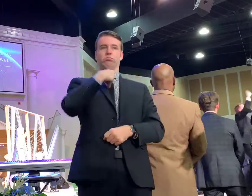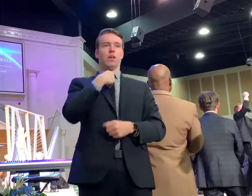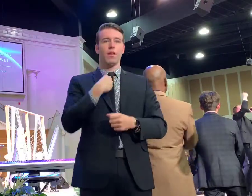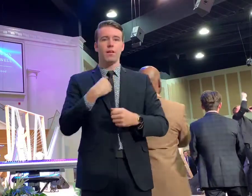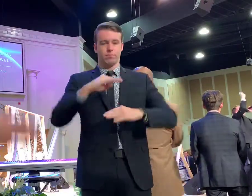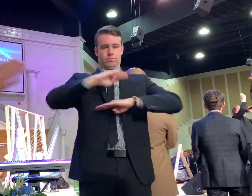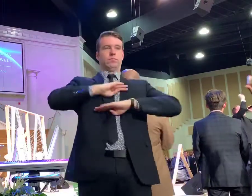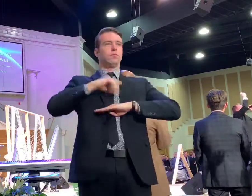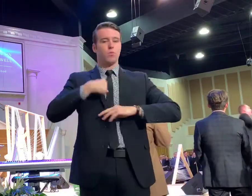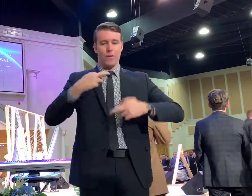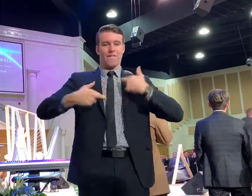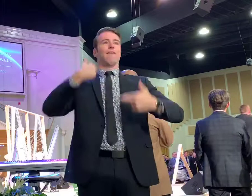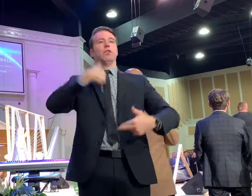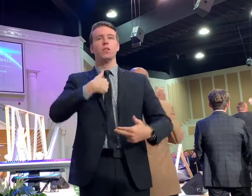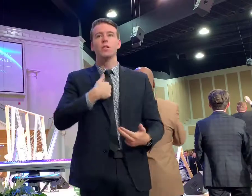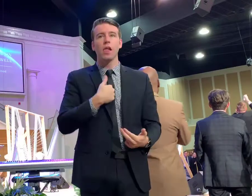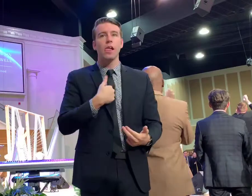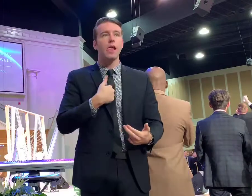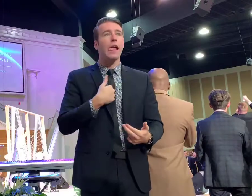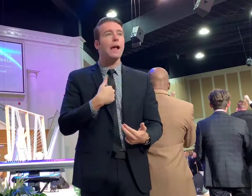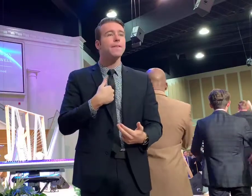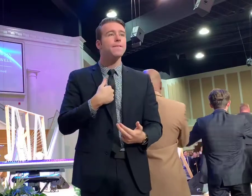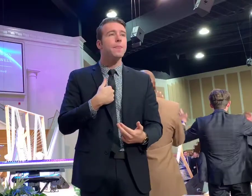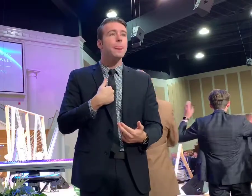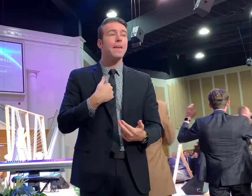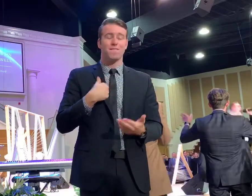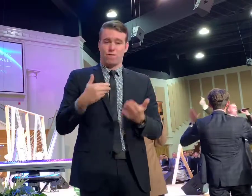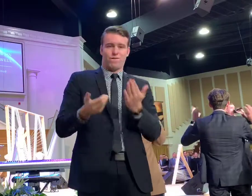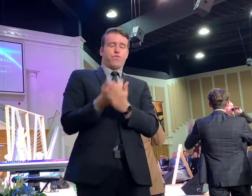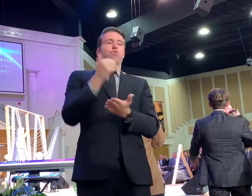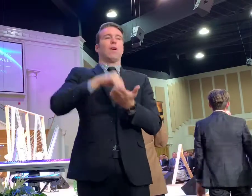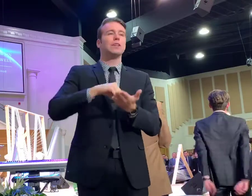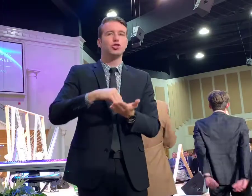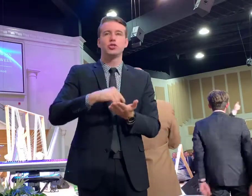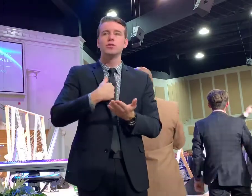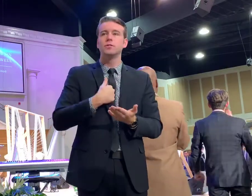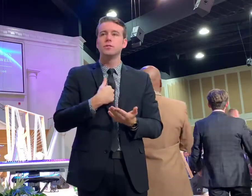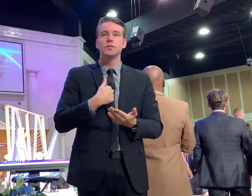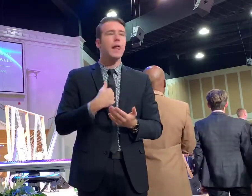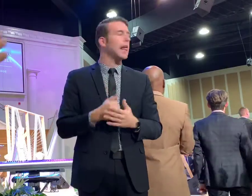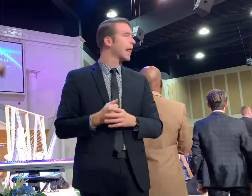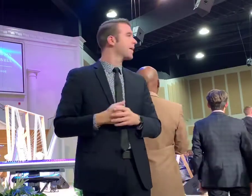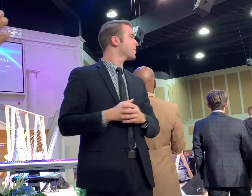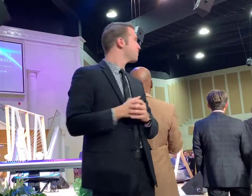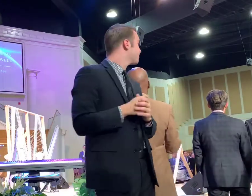to bring revival and bring refreshing and bring renewal.